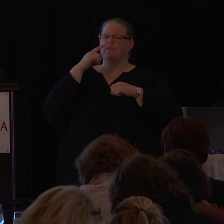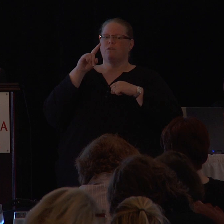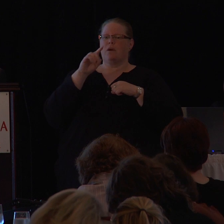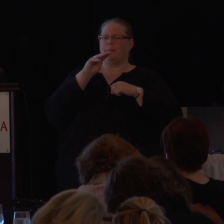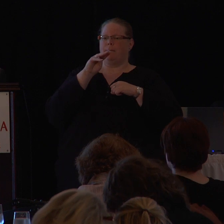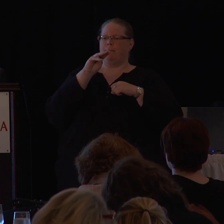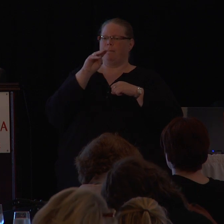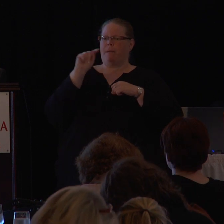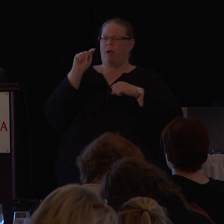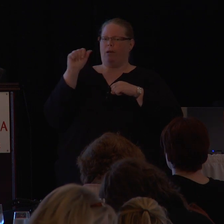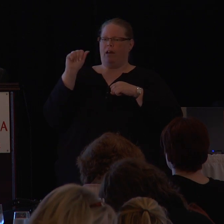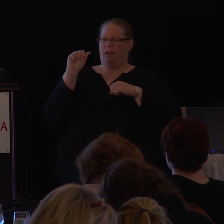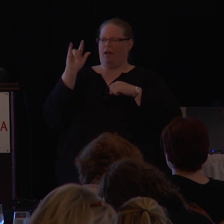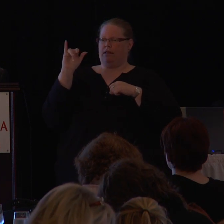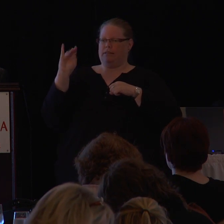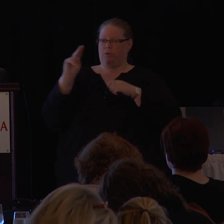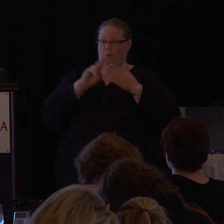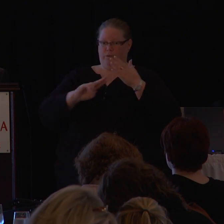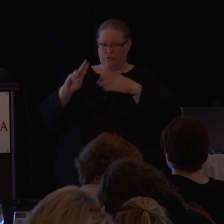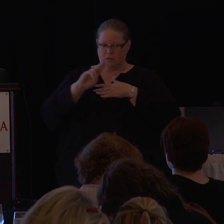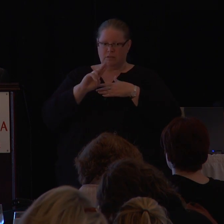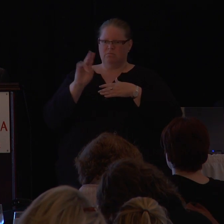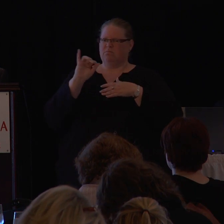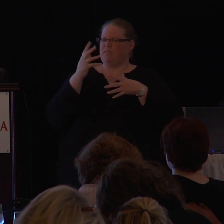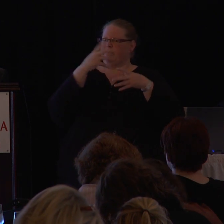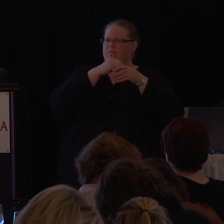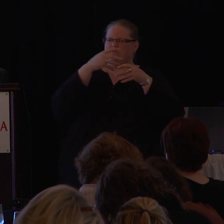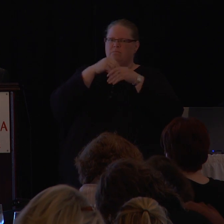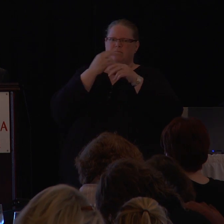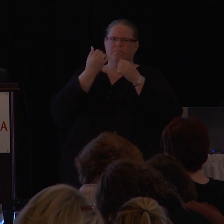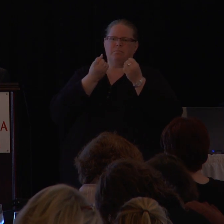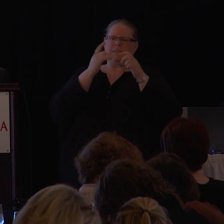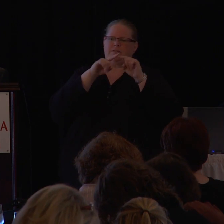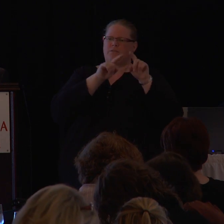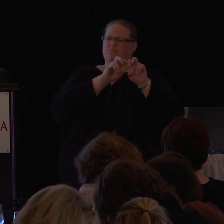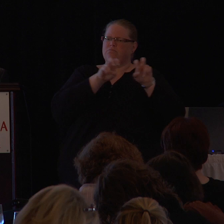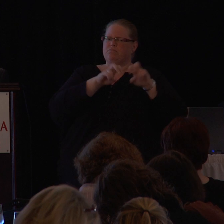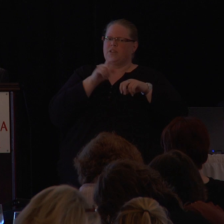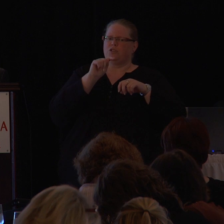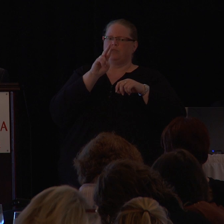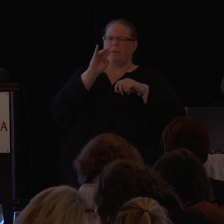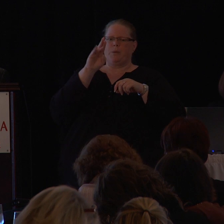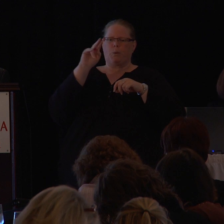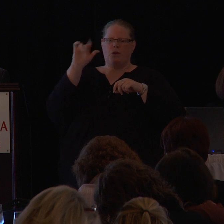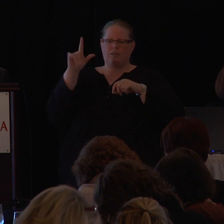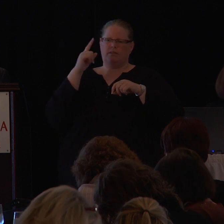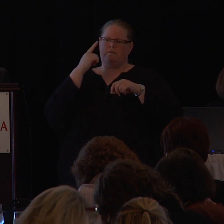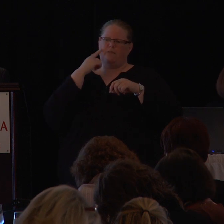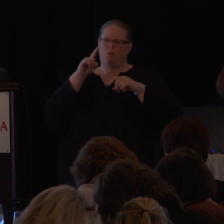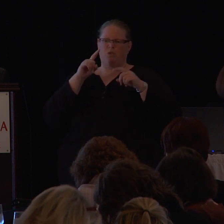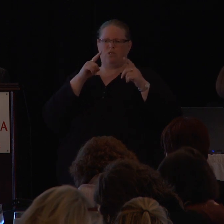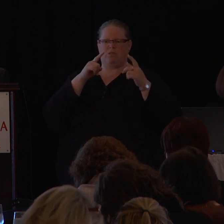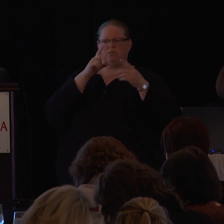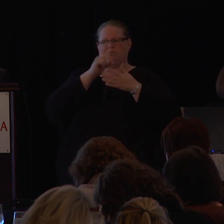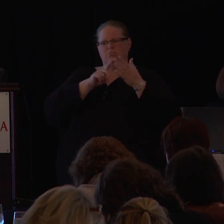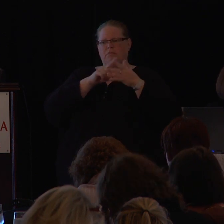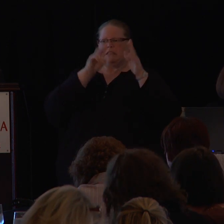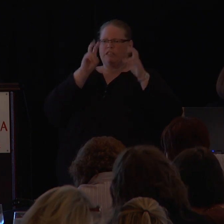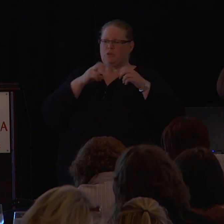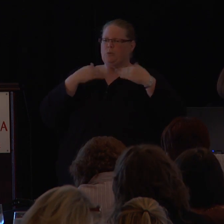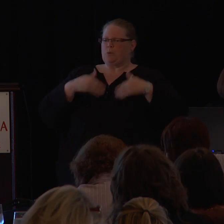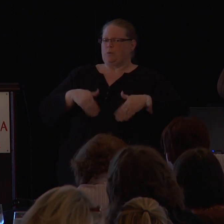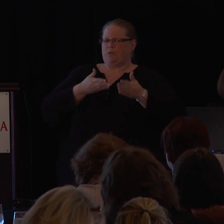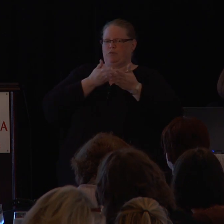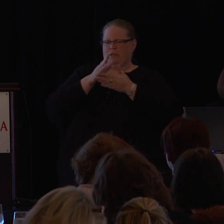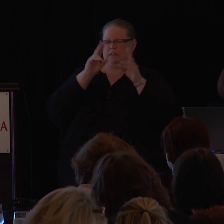national agencies, and tribunals on Canadian diversity issues, constitutional issues, and civil rights and